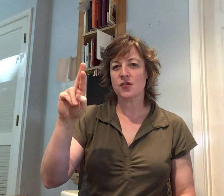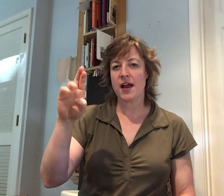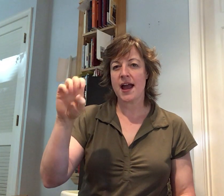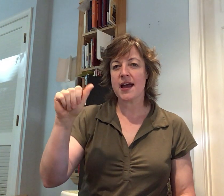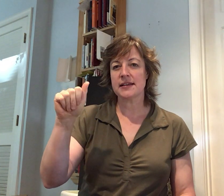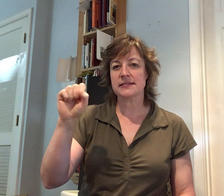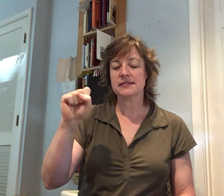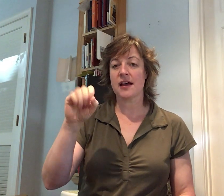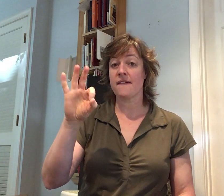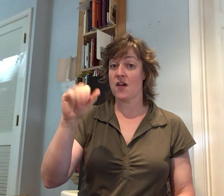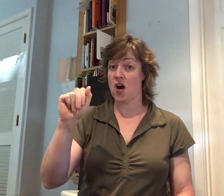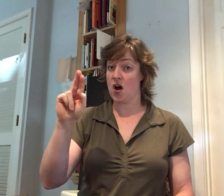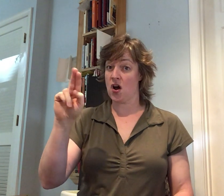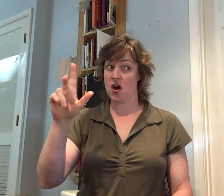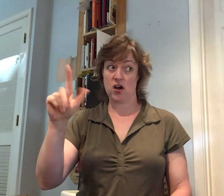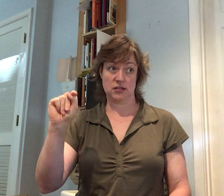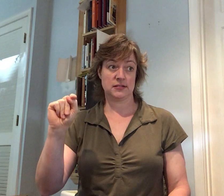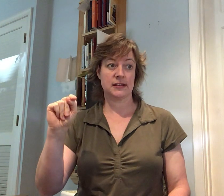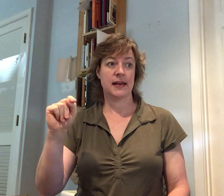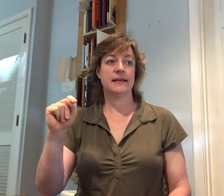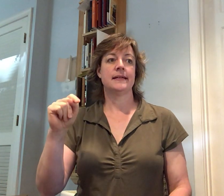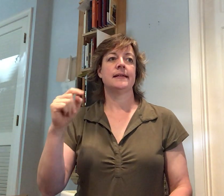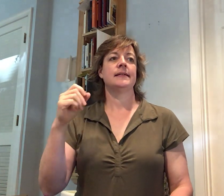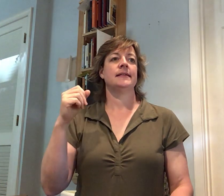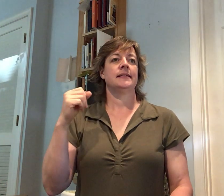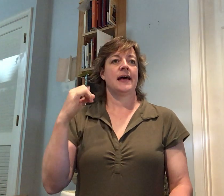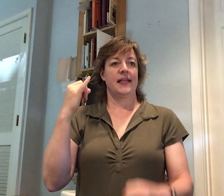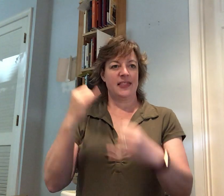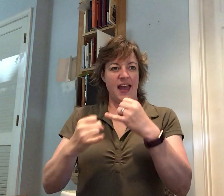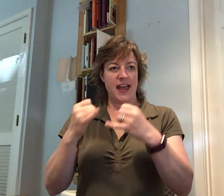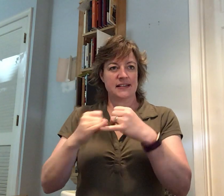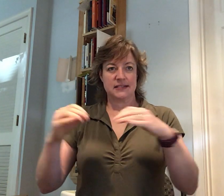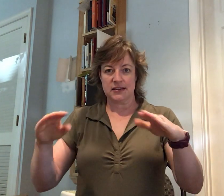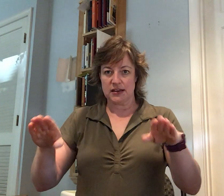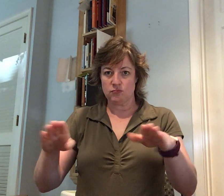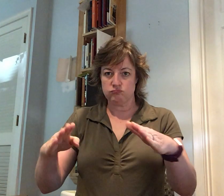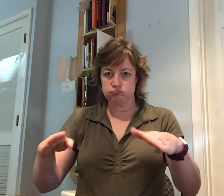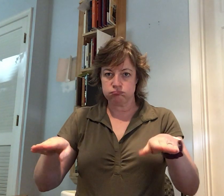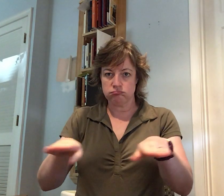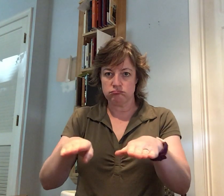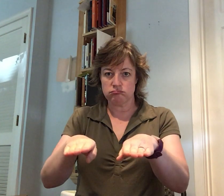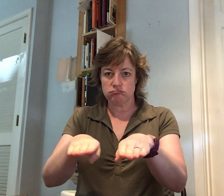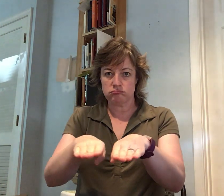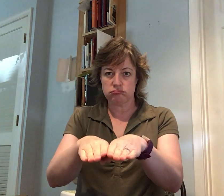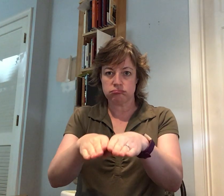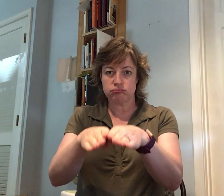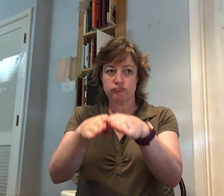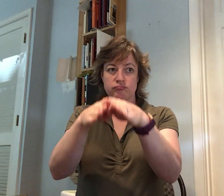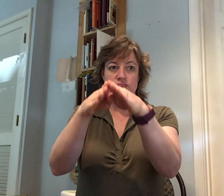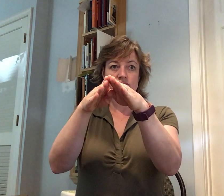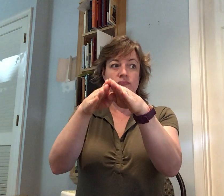Lastly, in convergent boundaries, which are created by descending convection currents in the